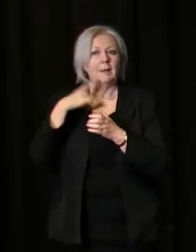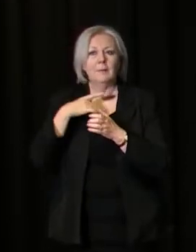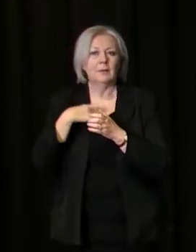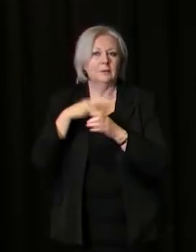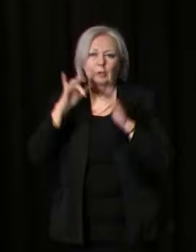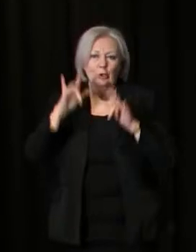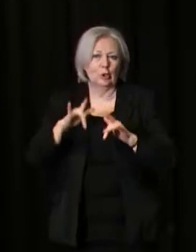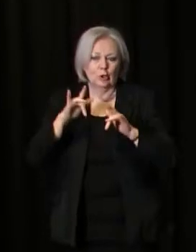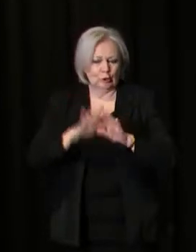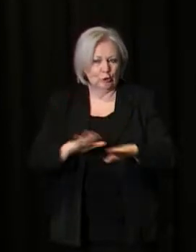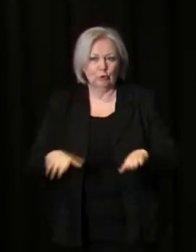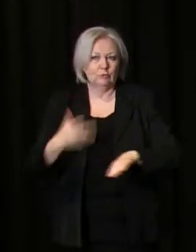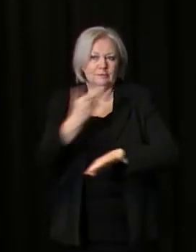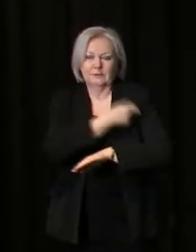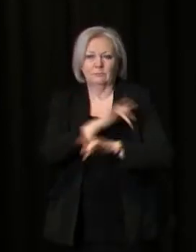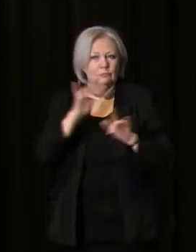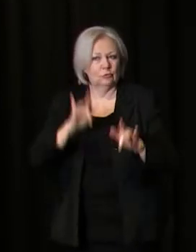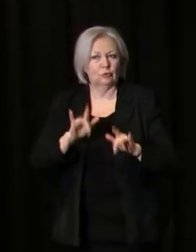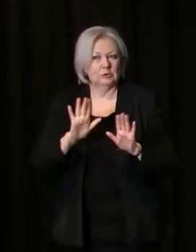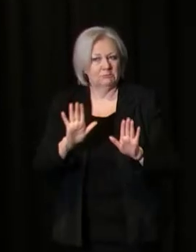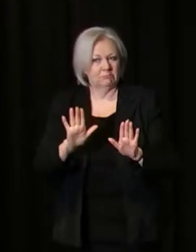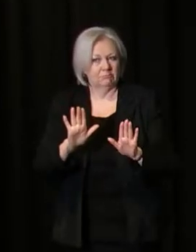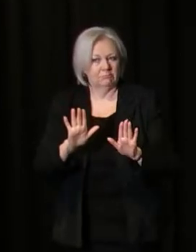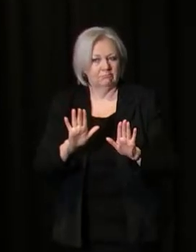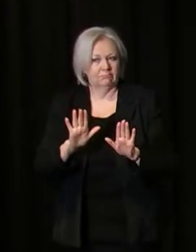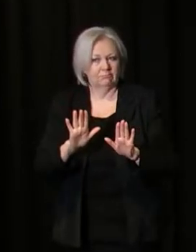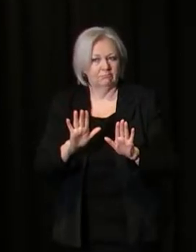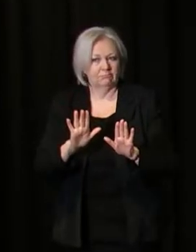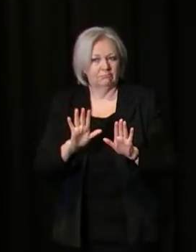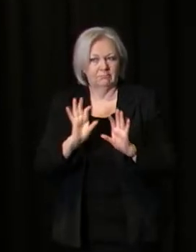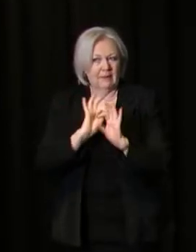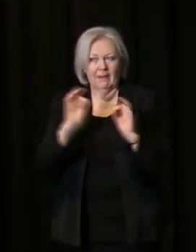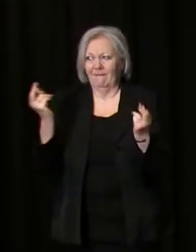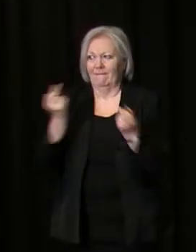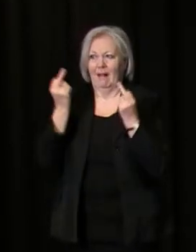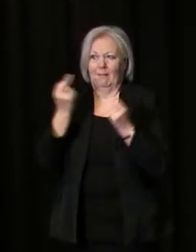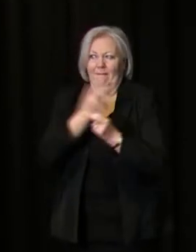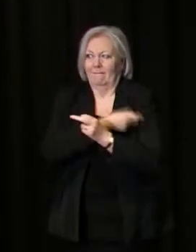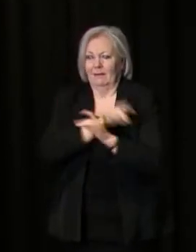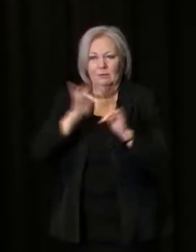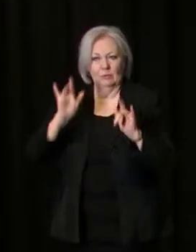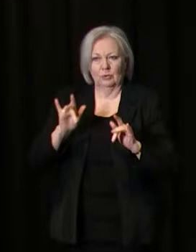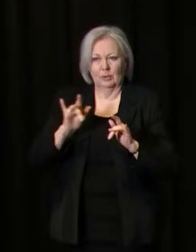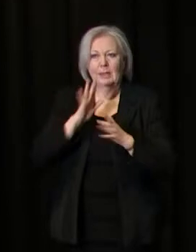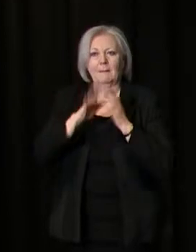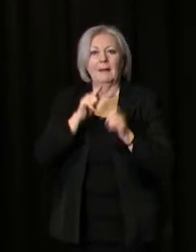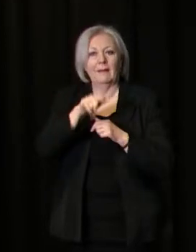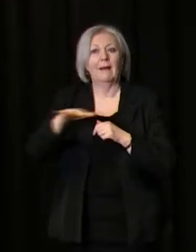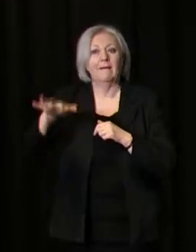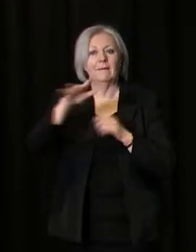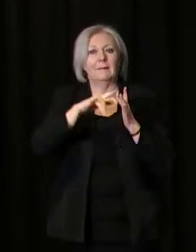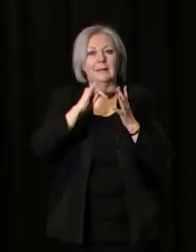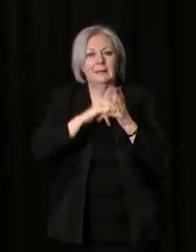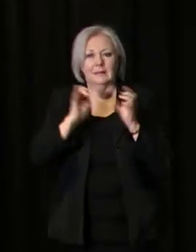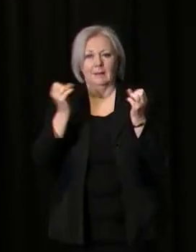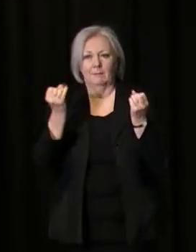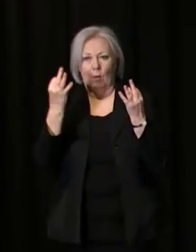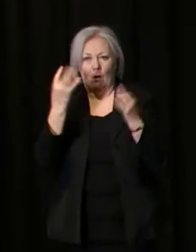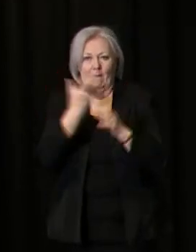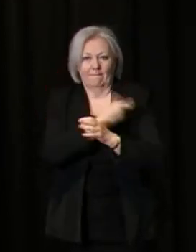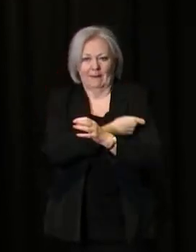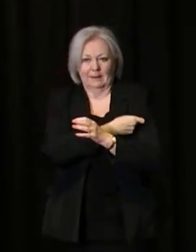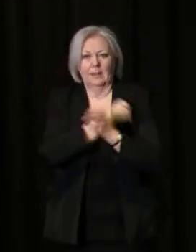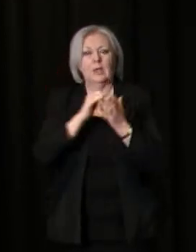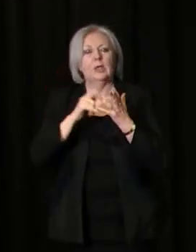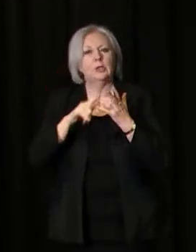a child vaccine, a children's product, then that's an unvaccinated place, and therefore there will need to